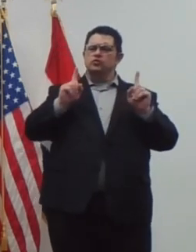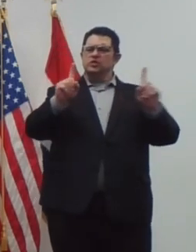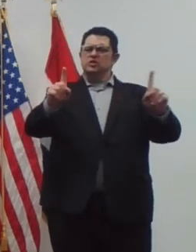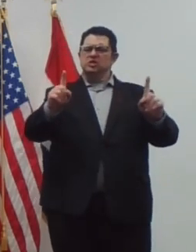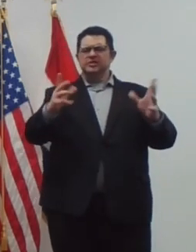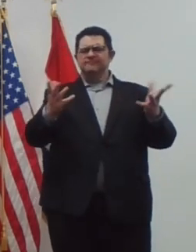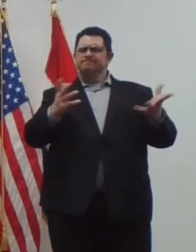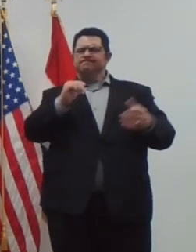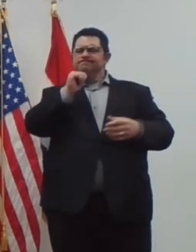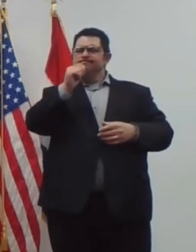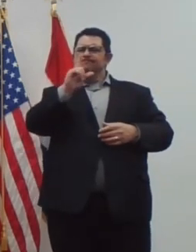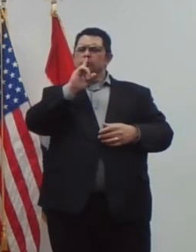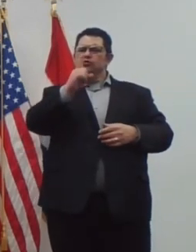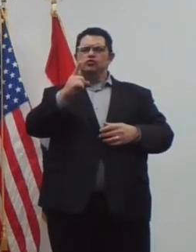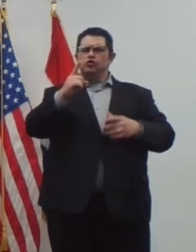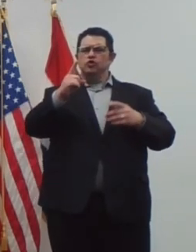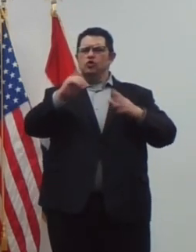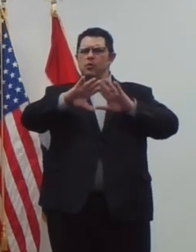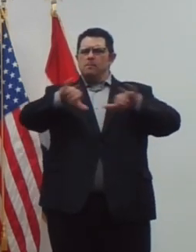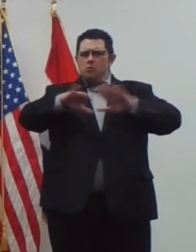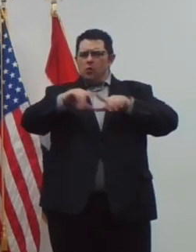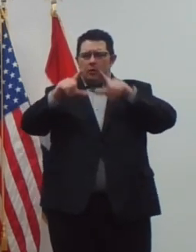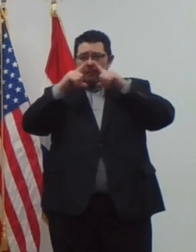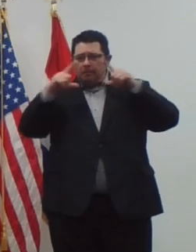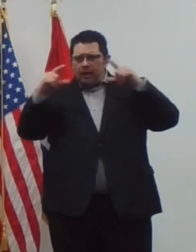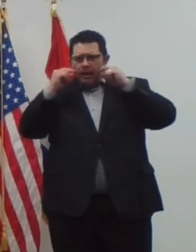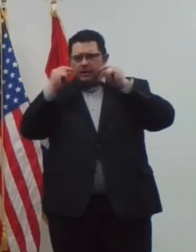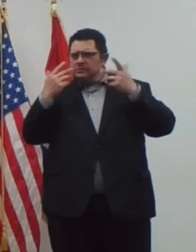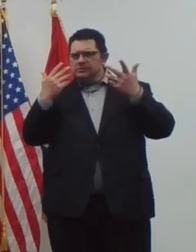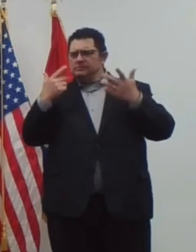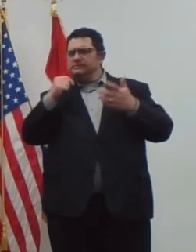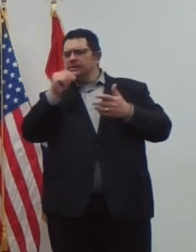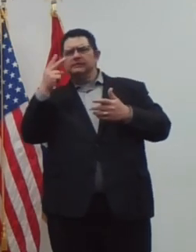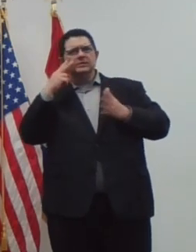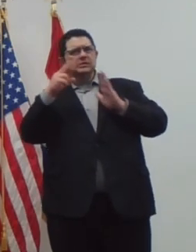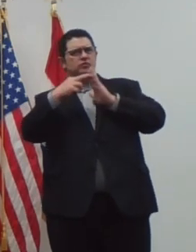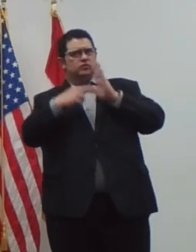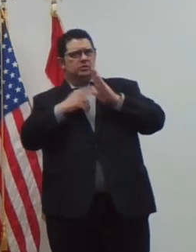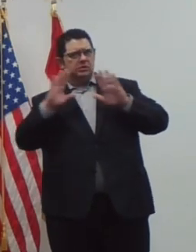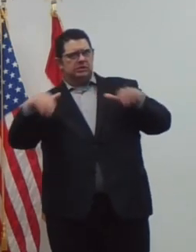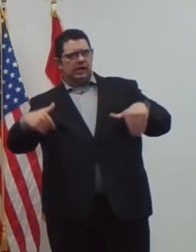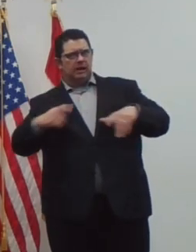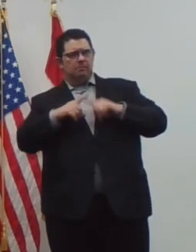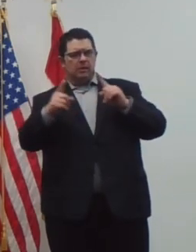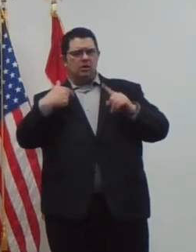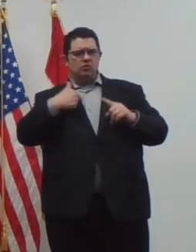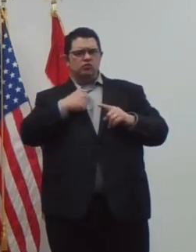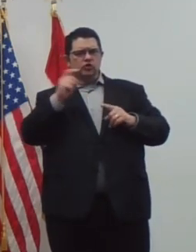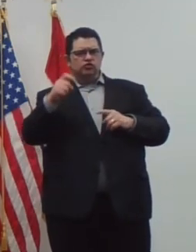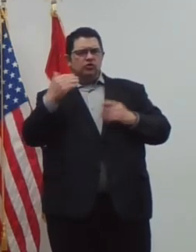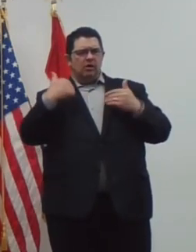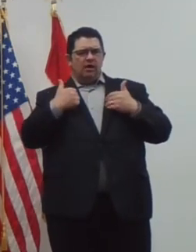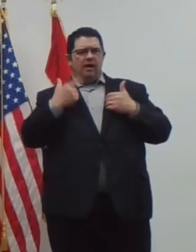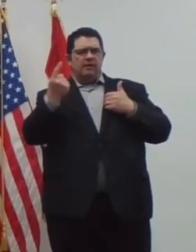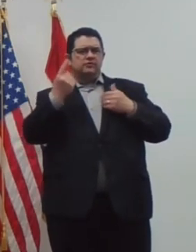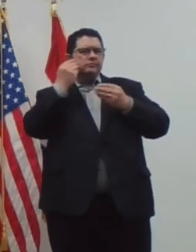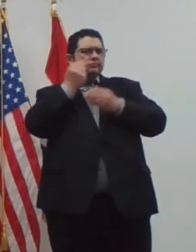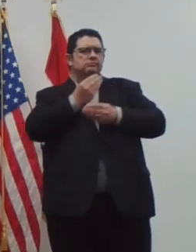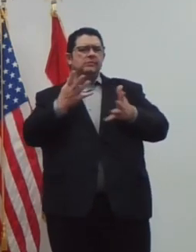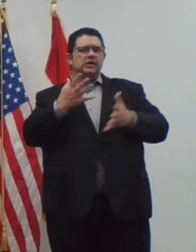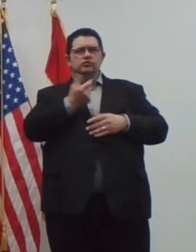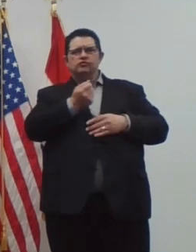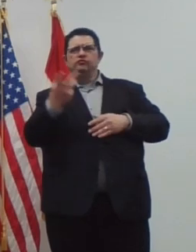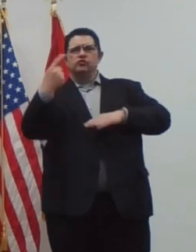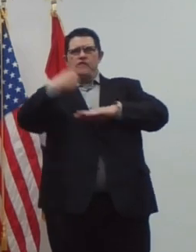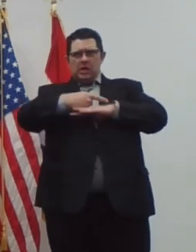about pools with masks. Right. I haven't seen those guidelines, but I think we'll have some guidance here in a few days. We want to get the summer